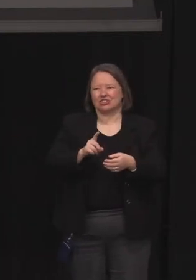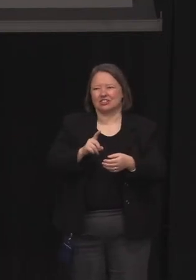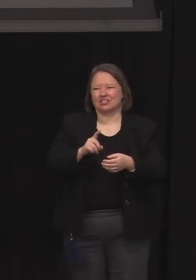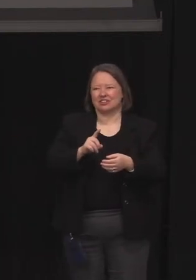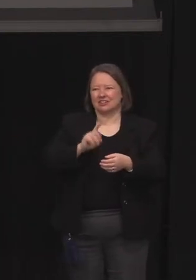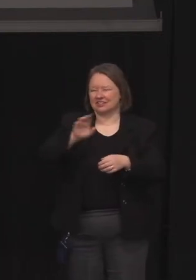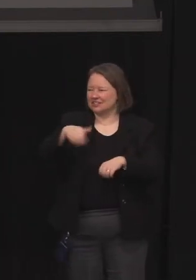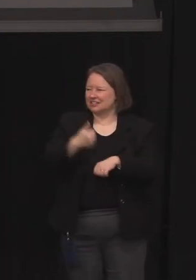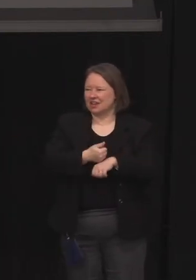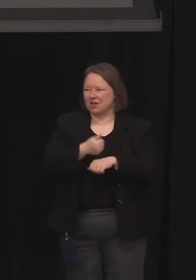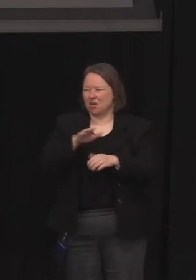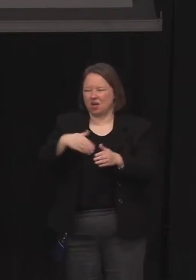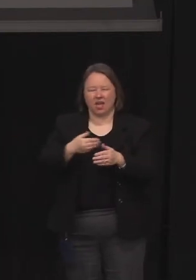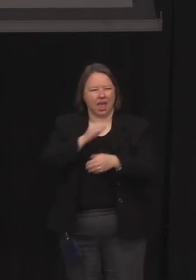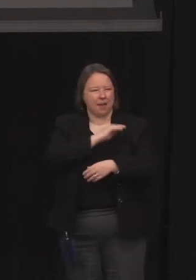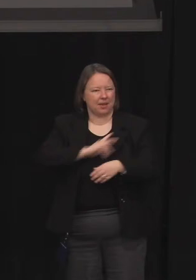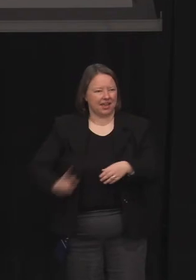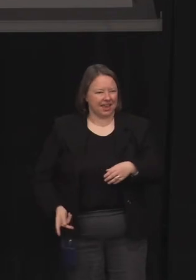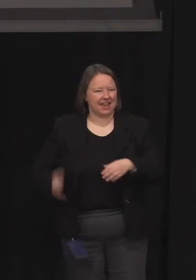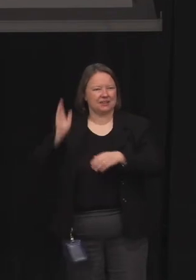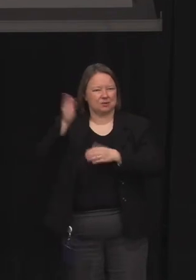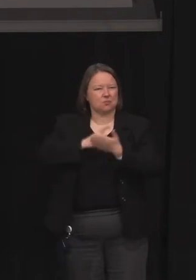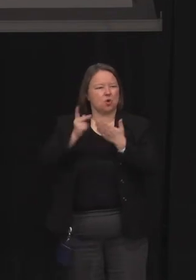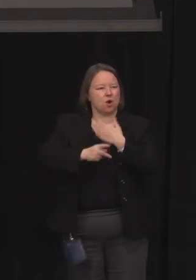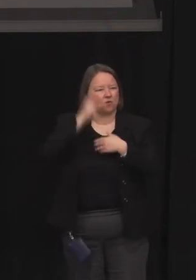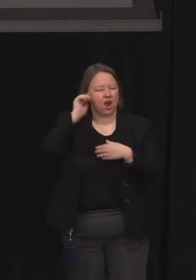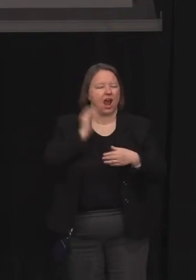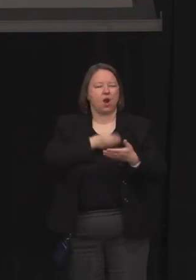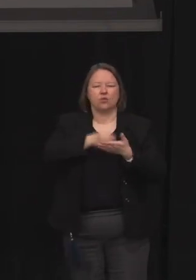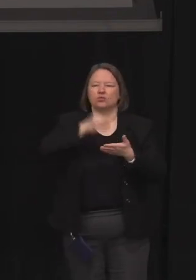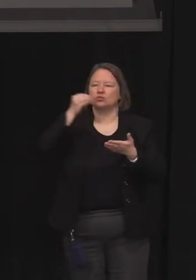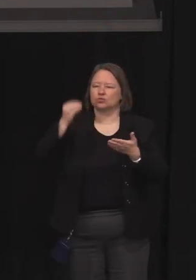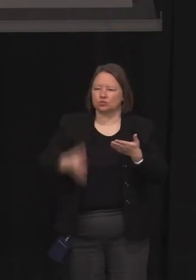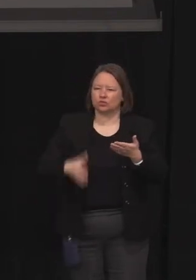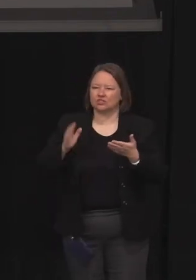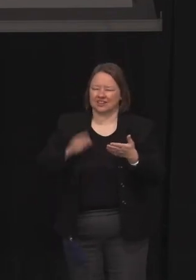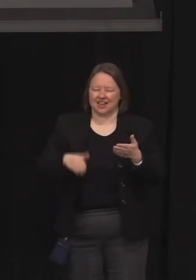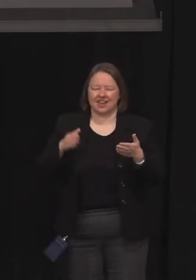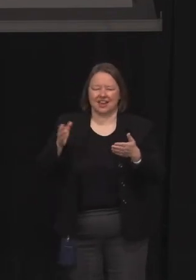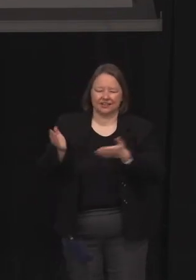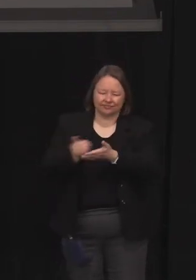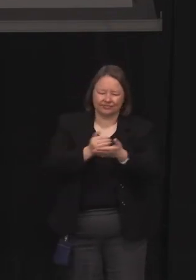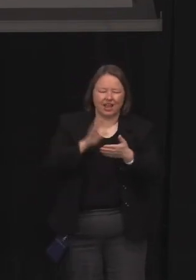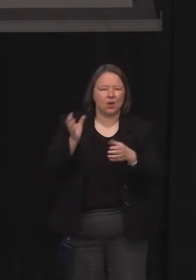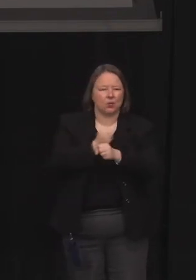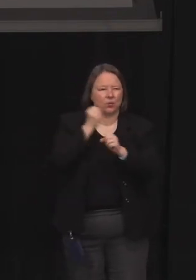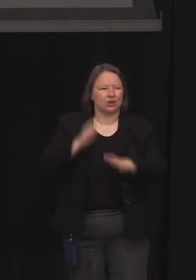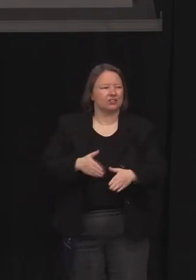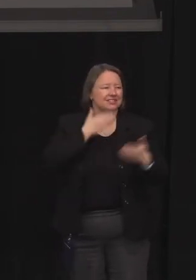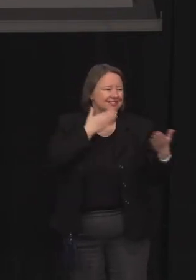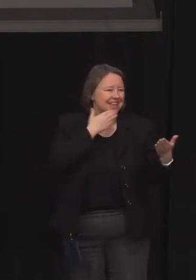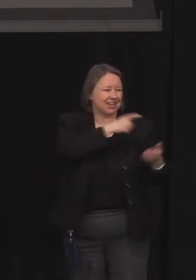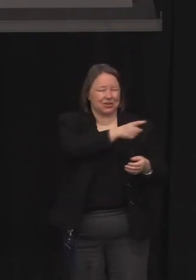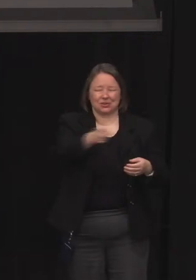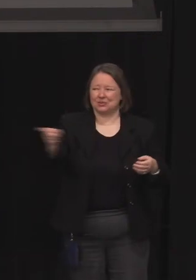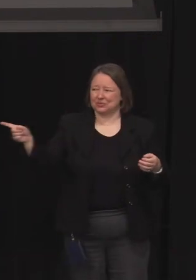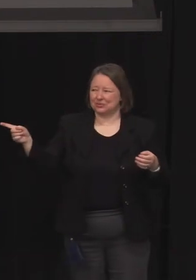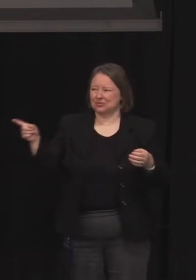of this MLK speech program together for our students and got all our winners together. So again, thank you to you all